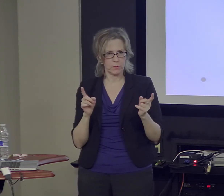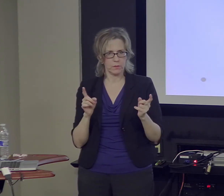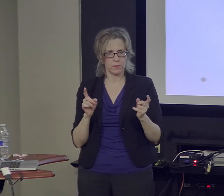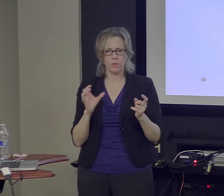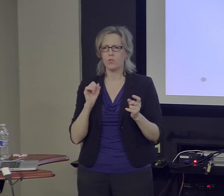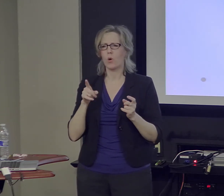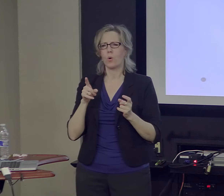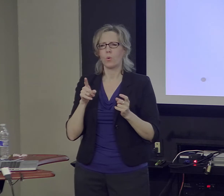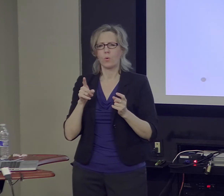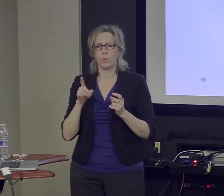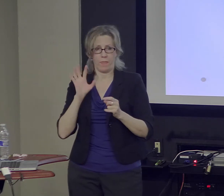other countries?